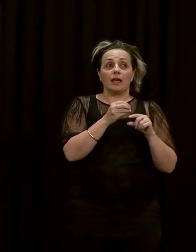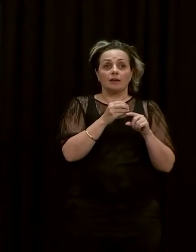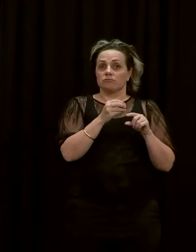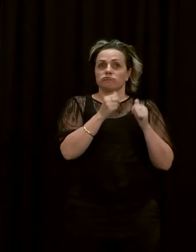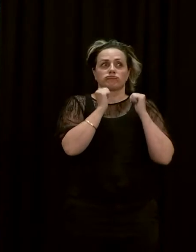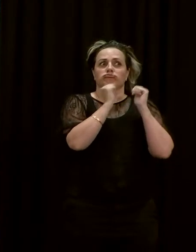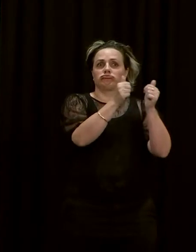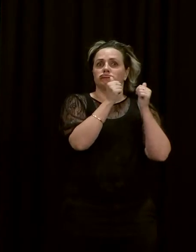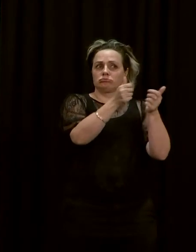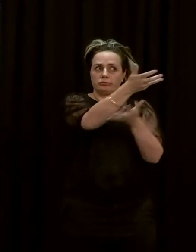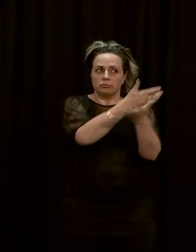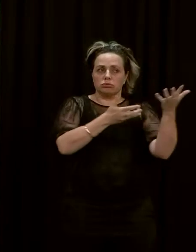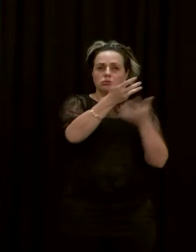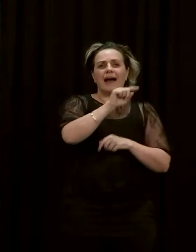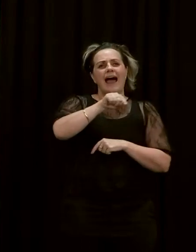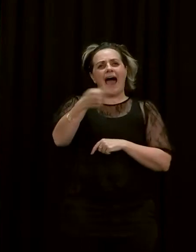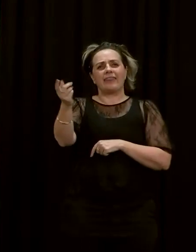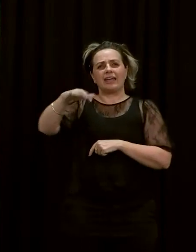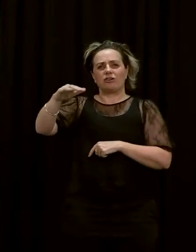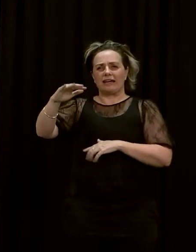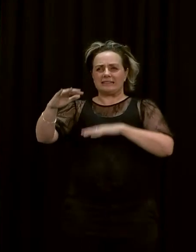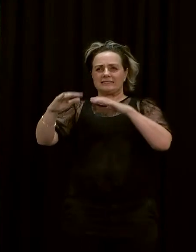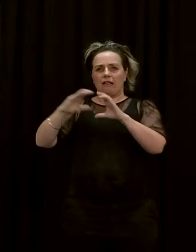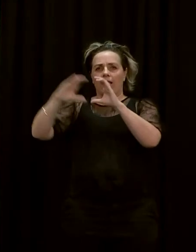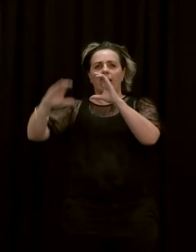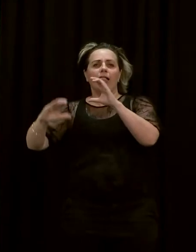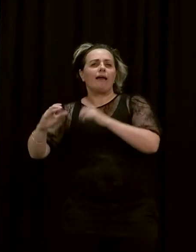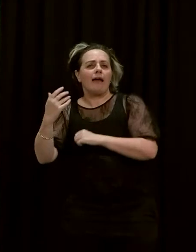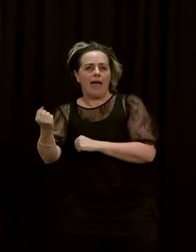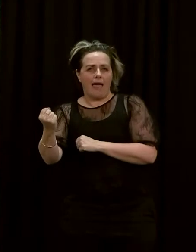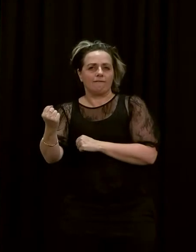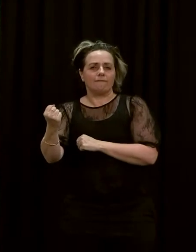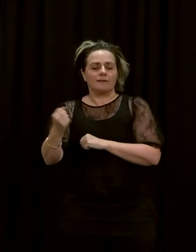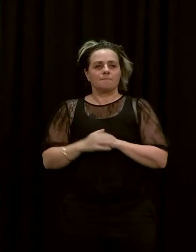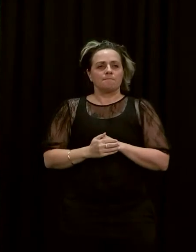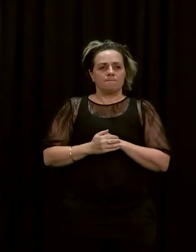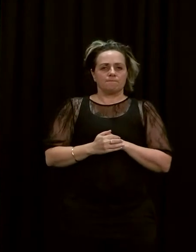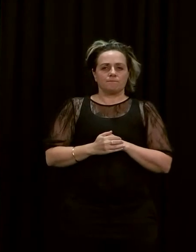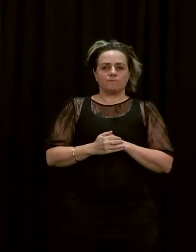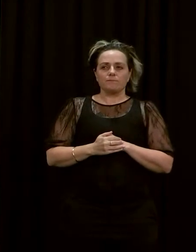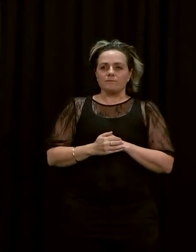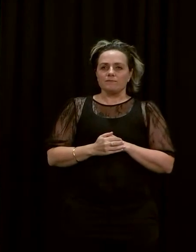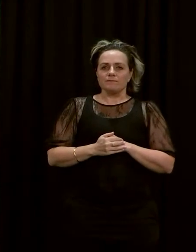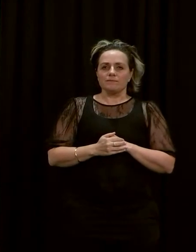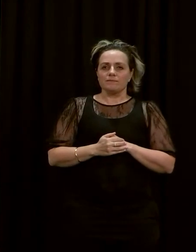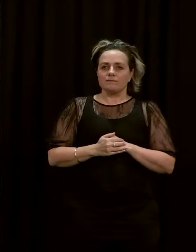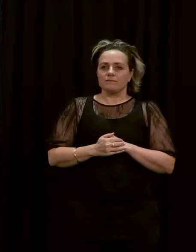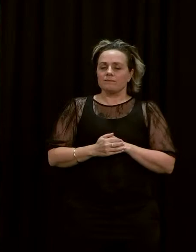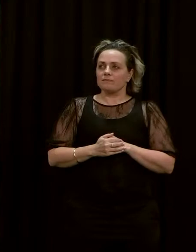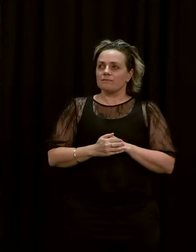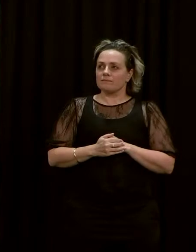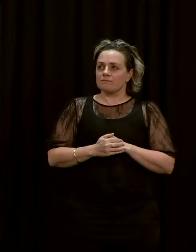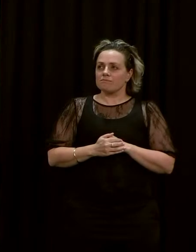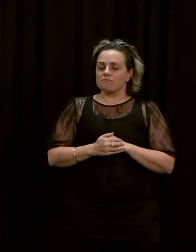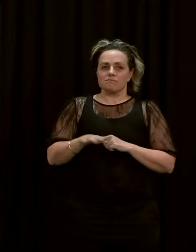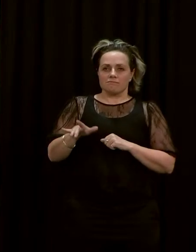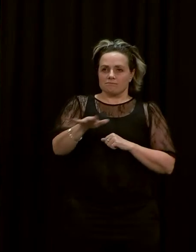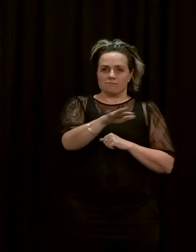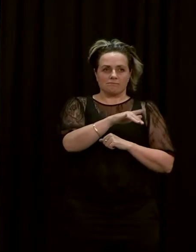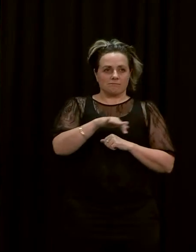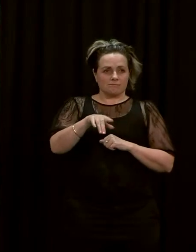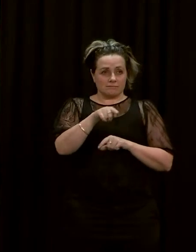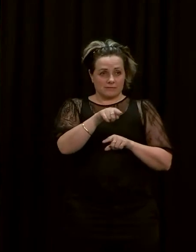great. In other areas, it has been a little more difficult. And so I suspect When you look at that map I'm just going to turn this around a little bit. Is this